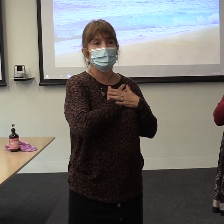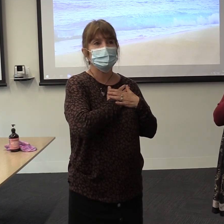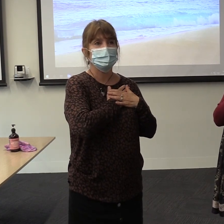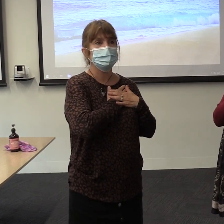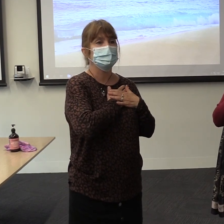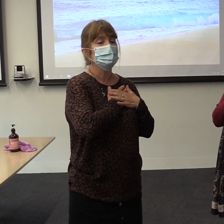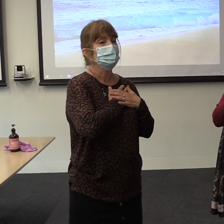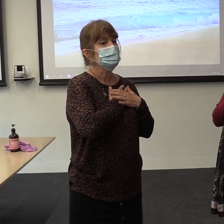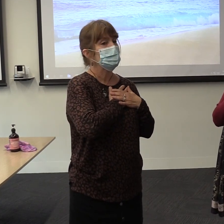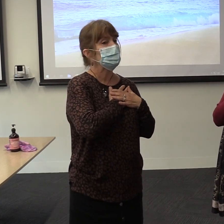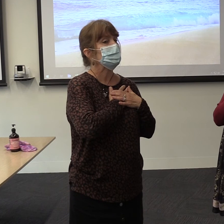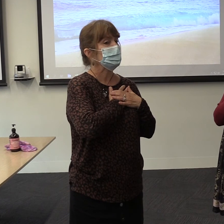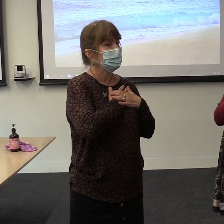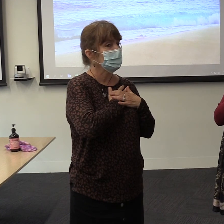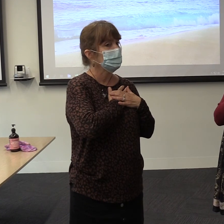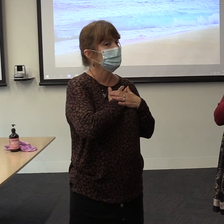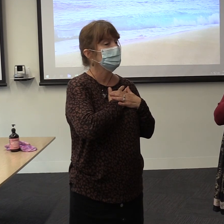chosen. So breathing in